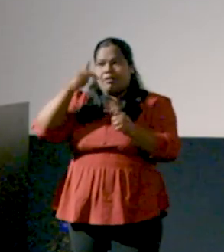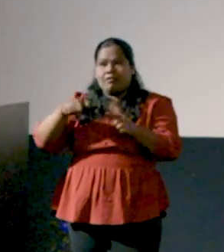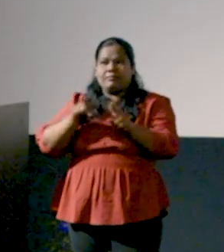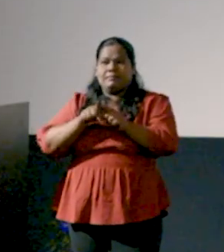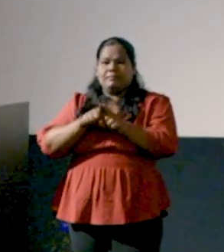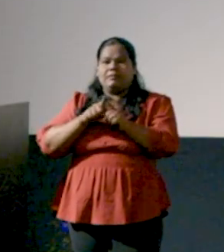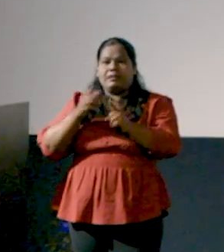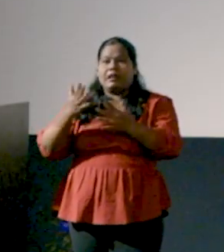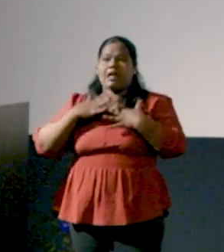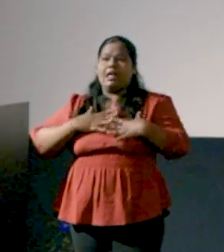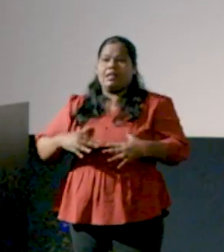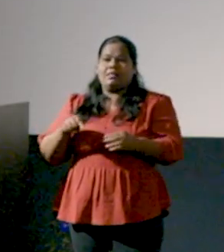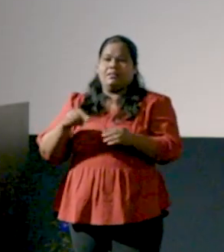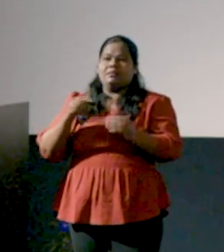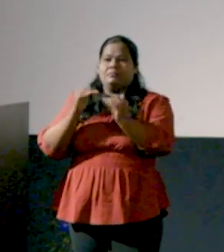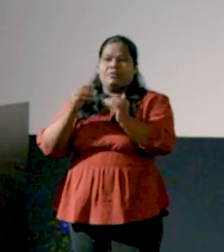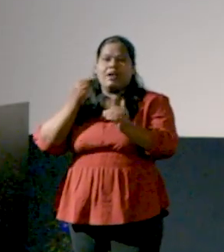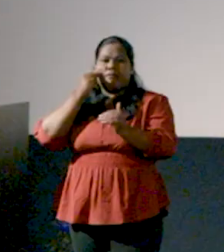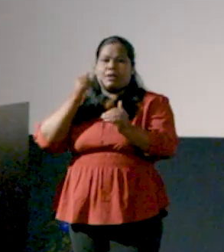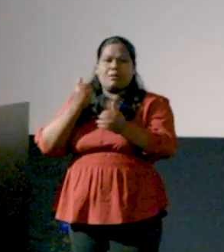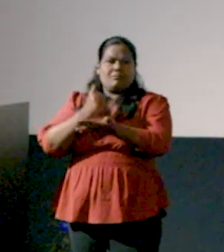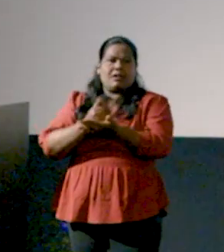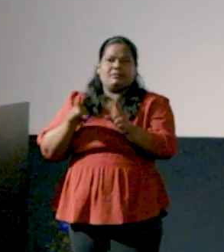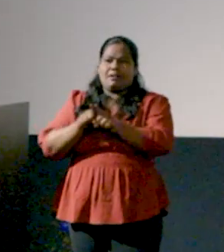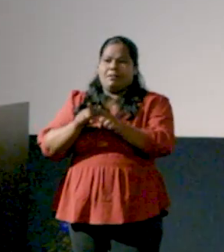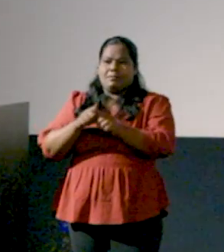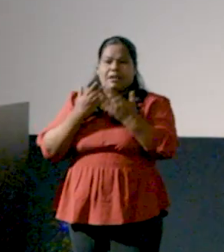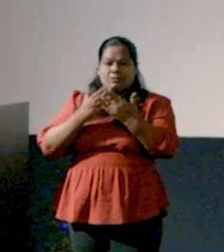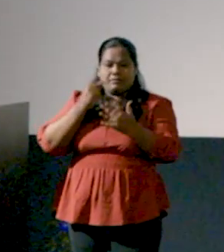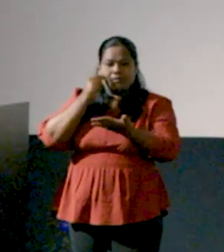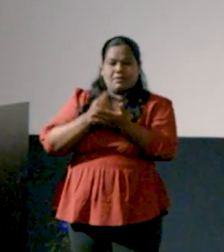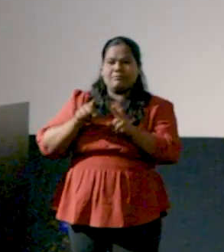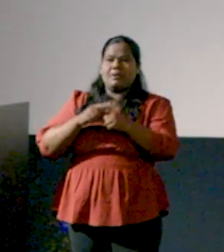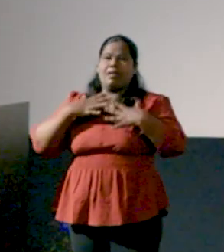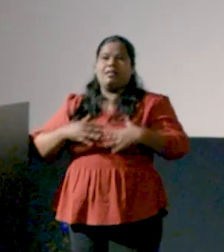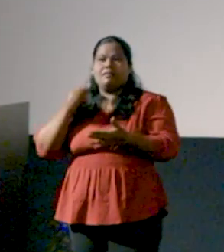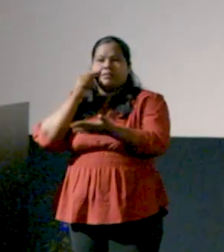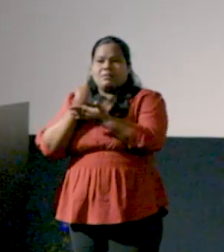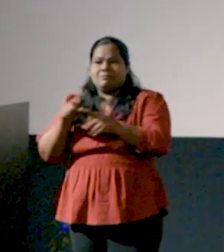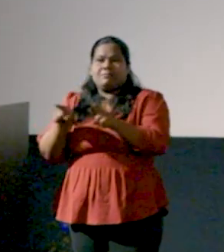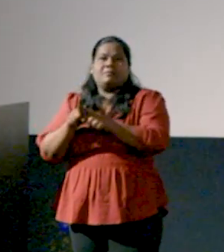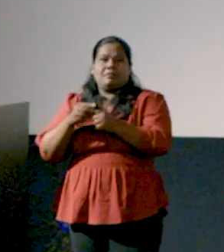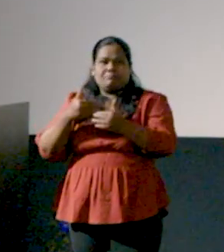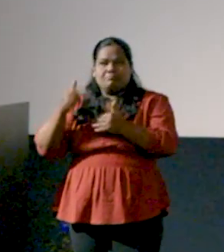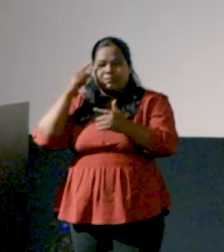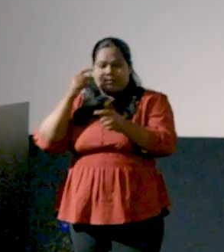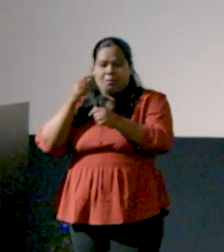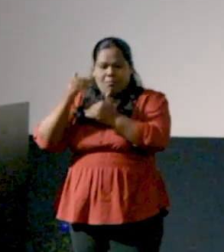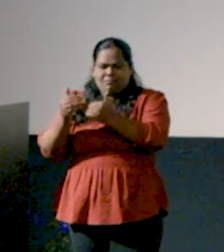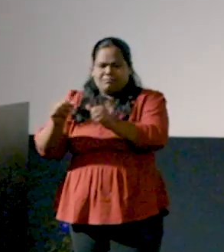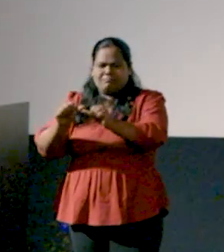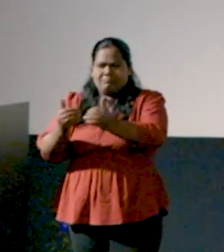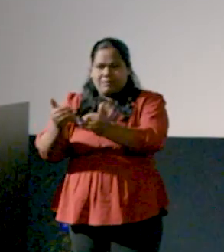towards making health right as a fundamental right. We're slowly moving in that direction, and this coverage